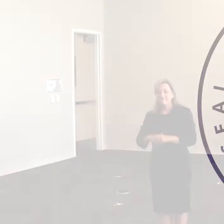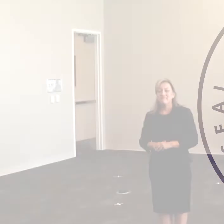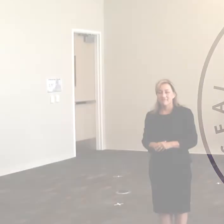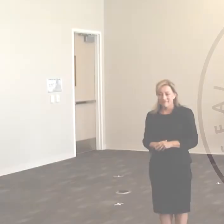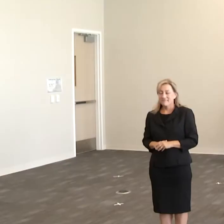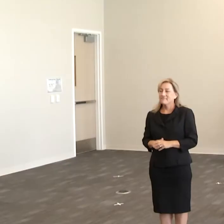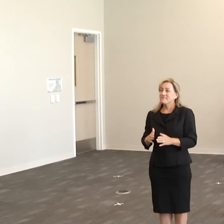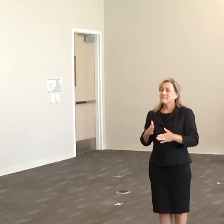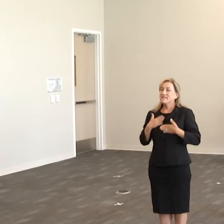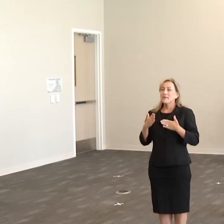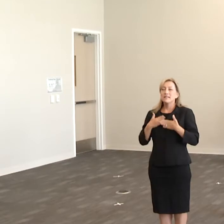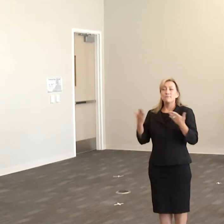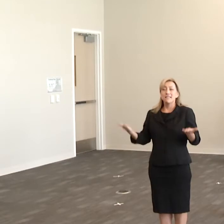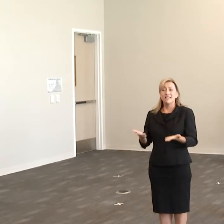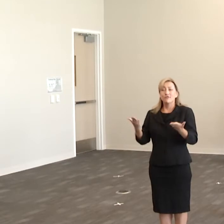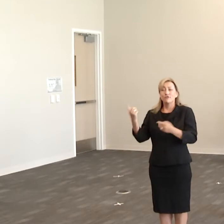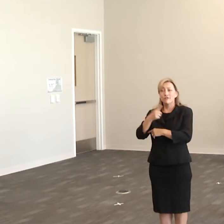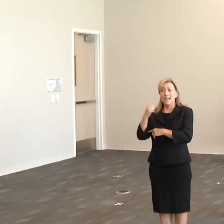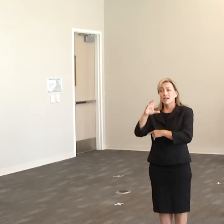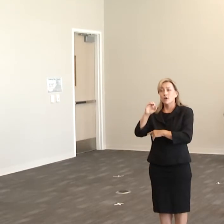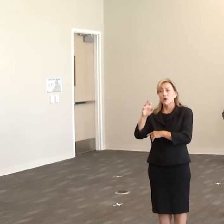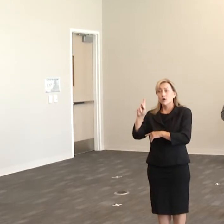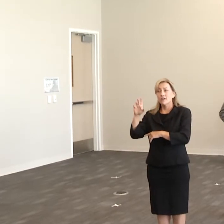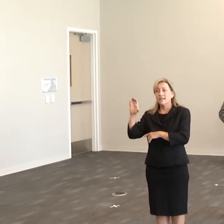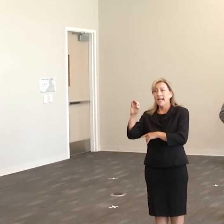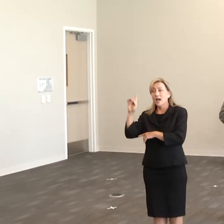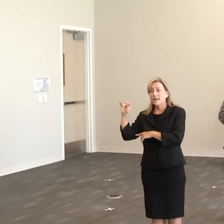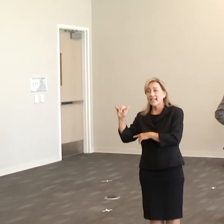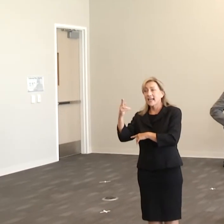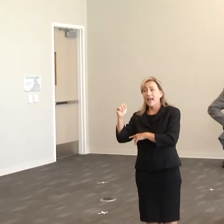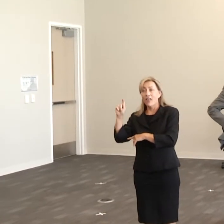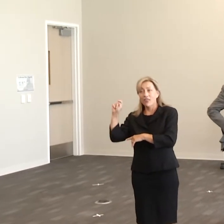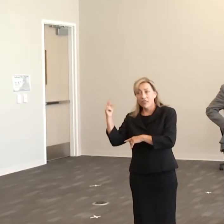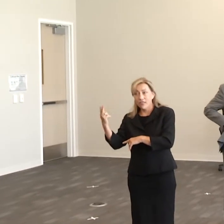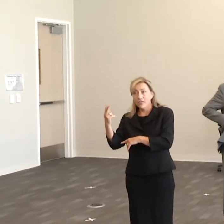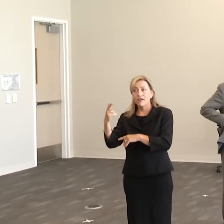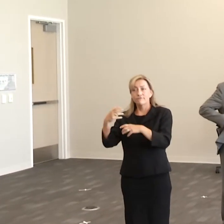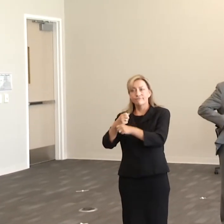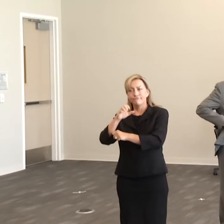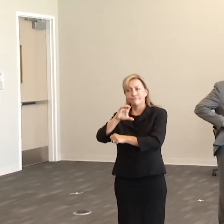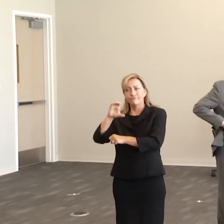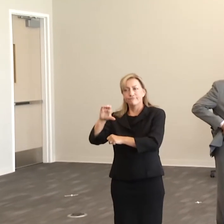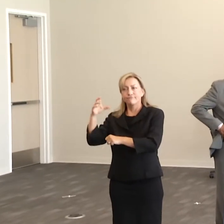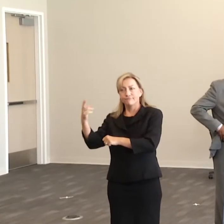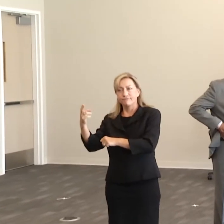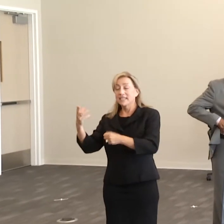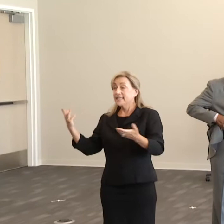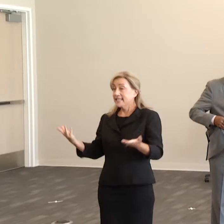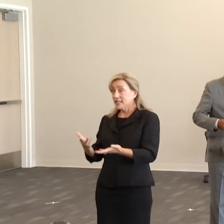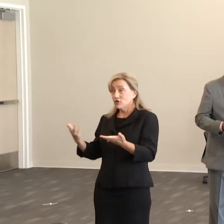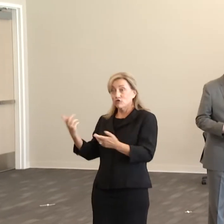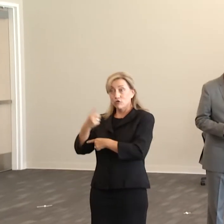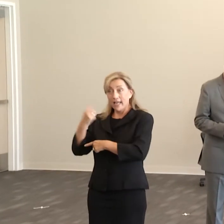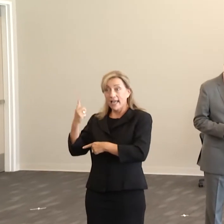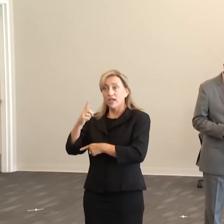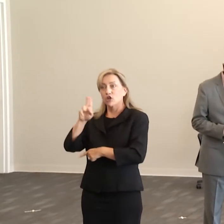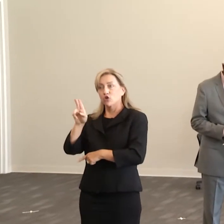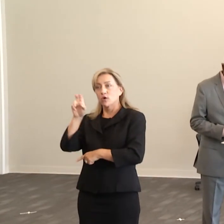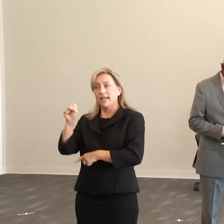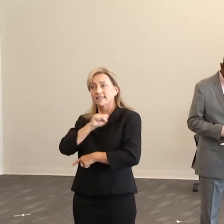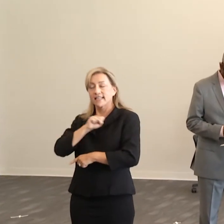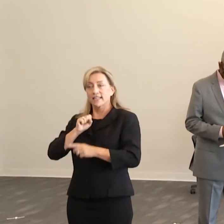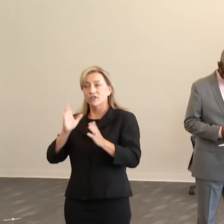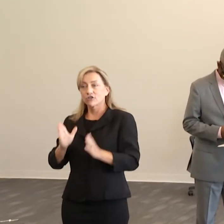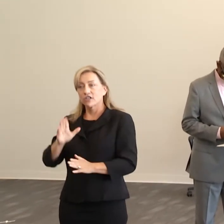I'm pleased to be here today at Cook County Health. Joining me are our U.S. Senator, Dick Durbin,